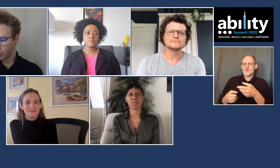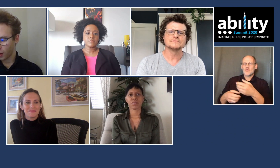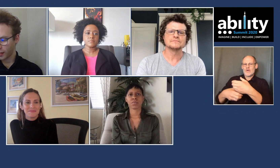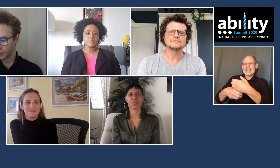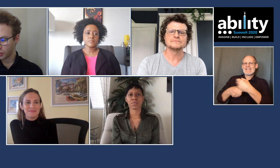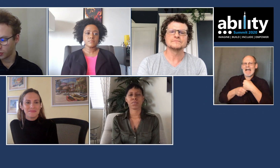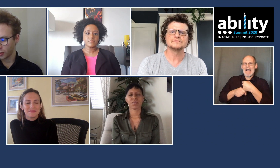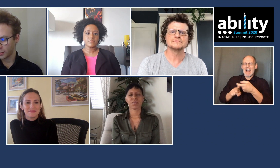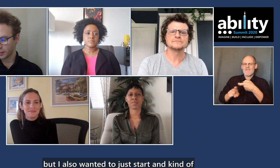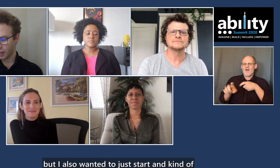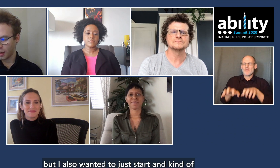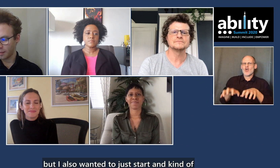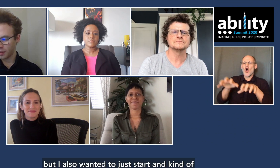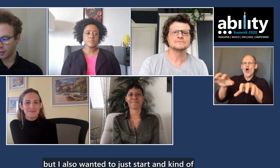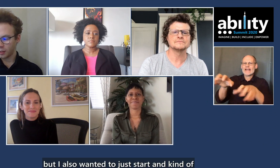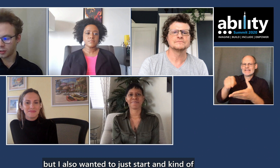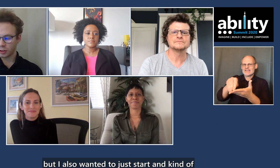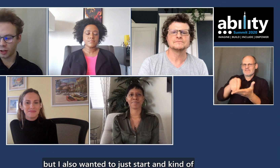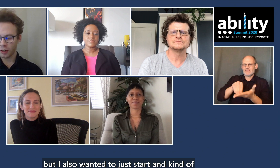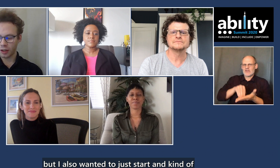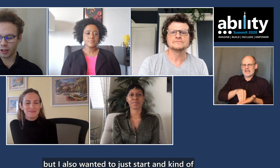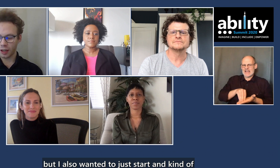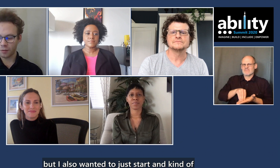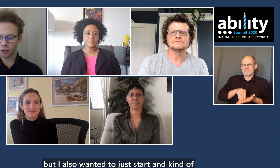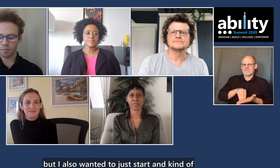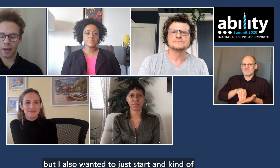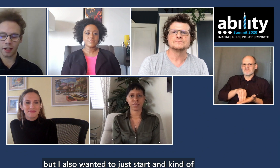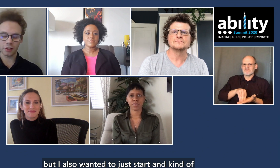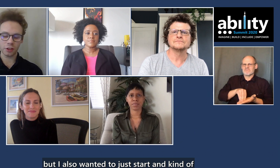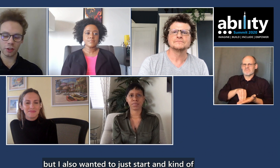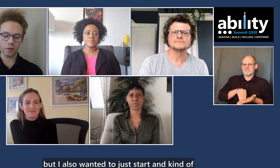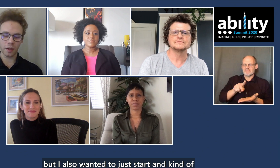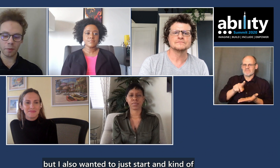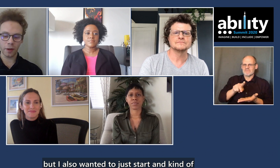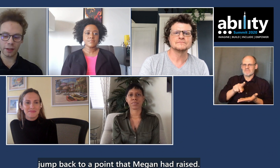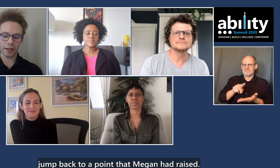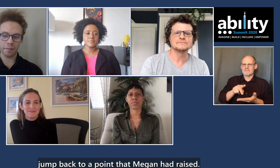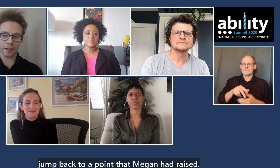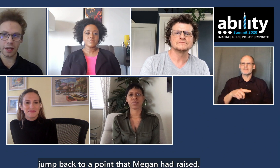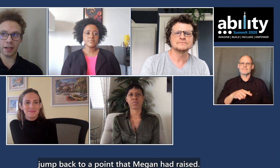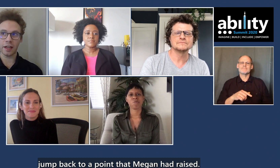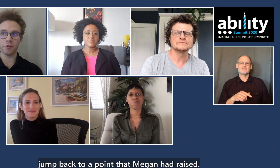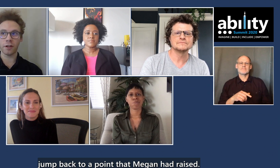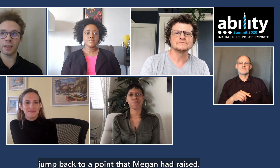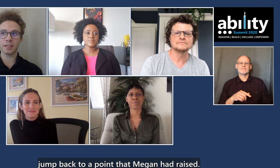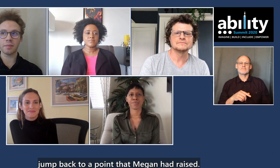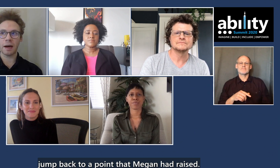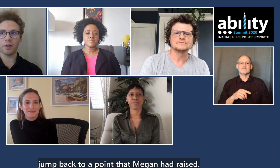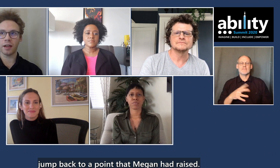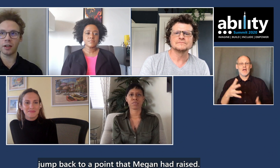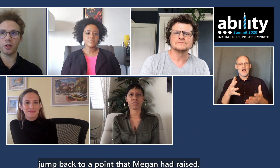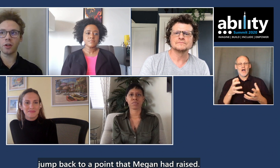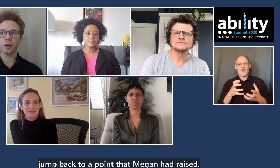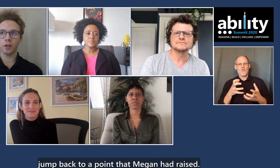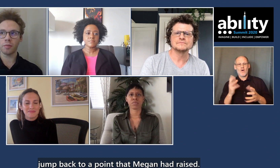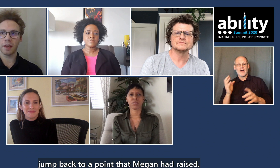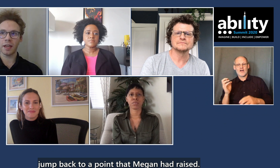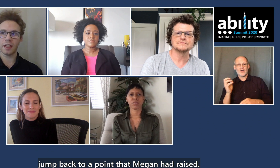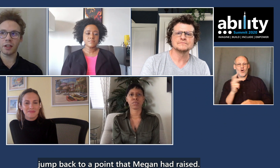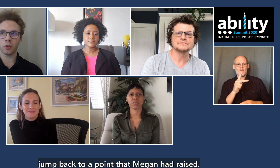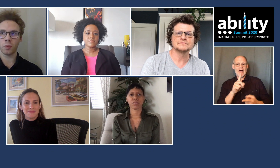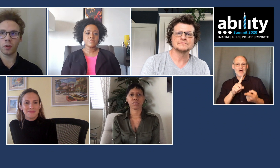but I also wanted to just start and kind of jump back to a point that Meghan had raised about,